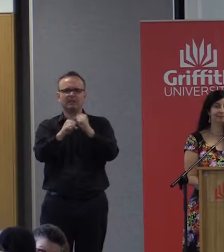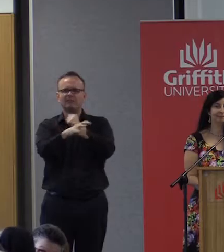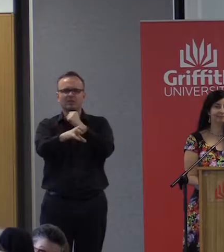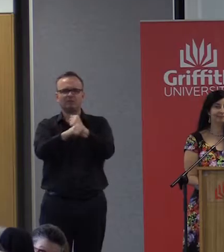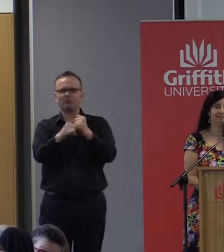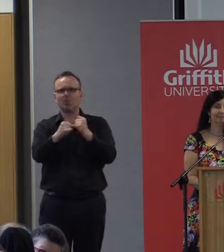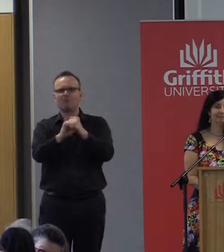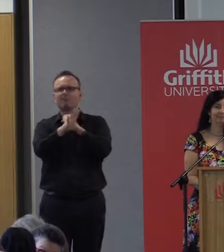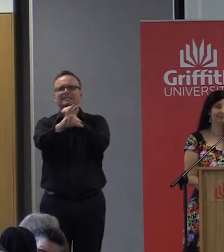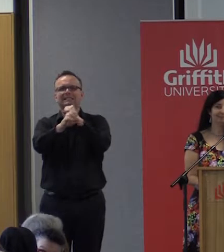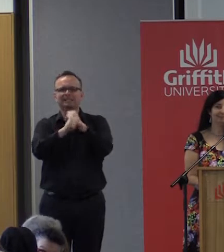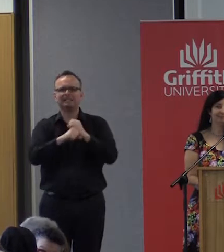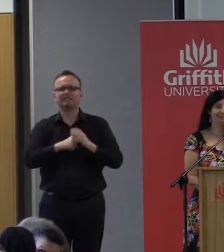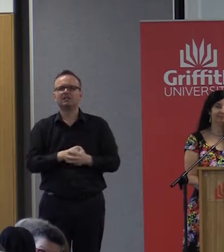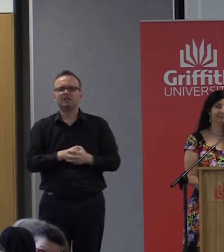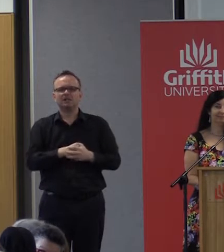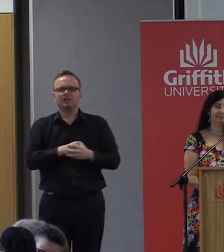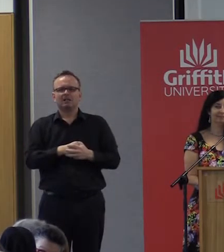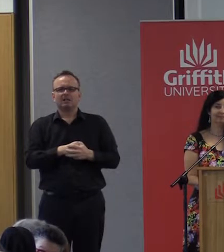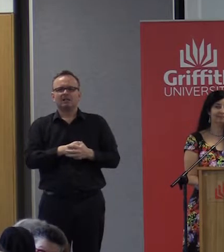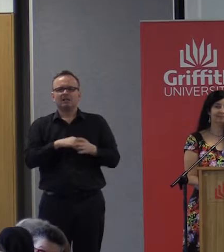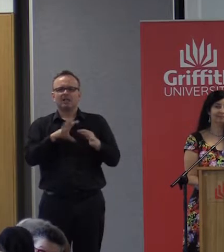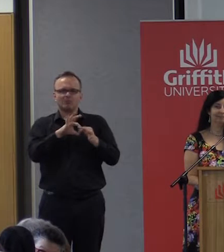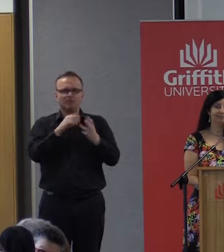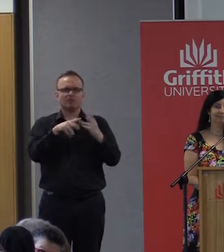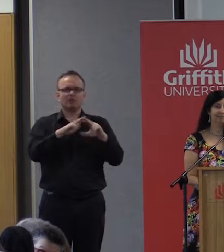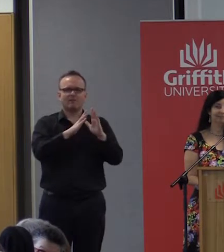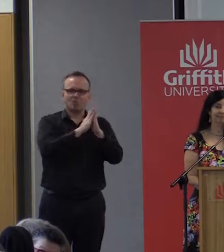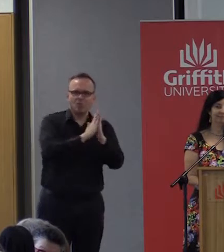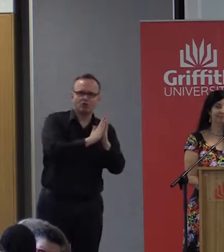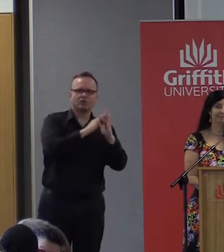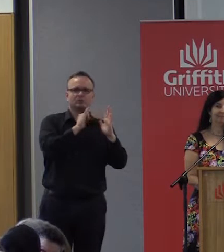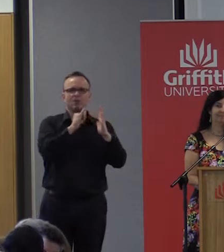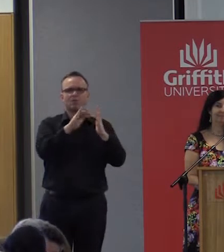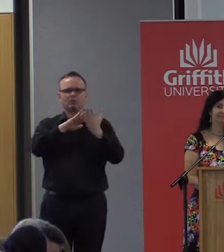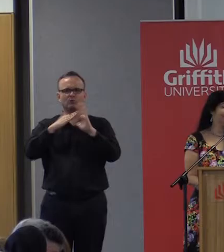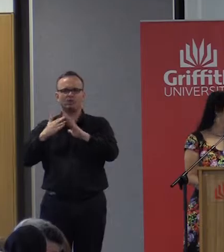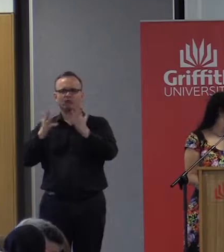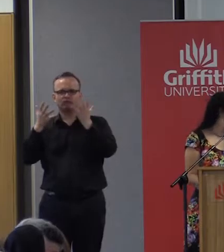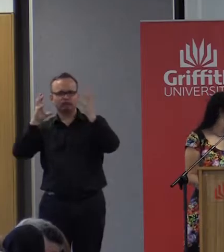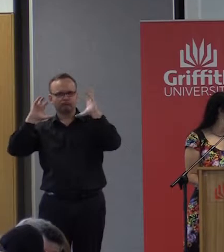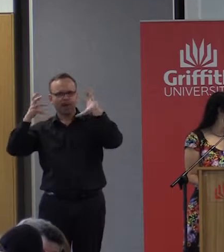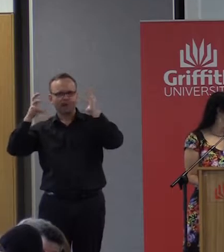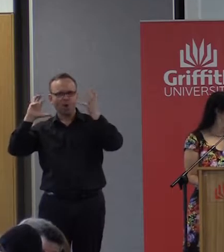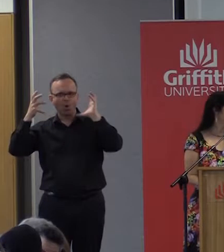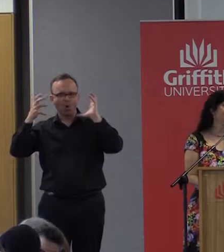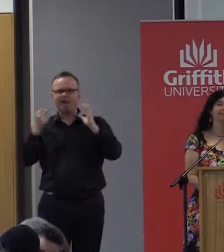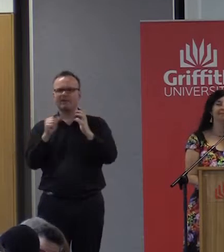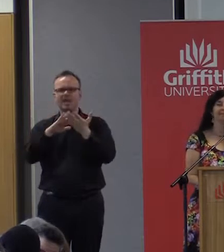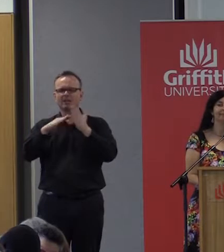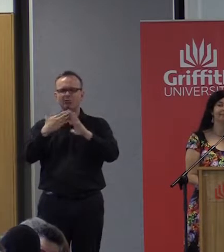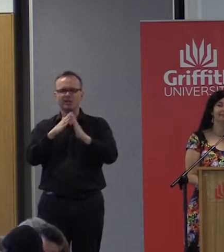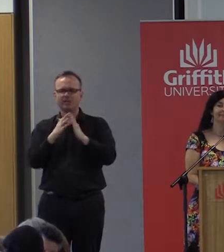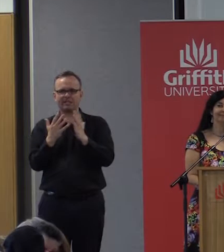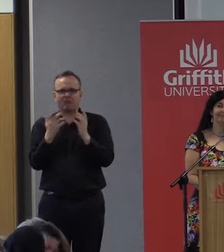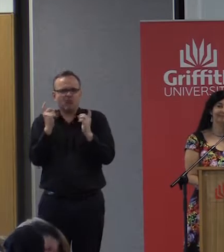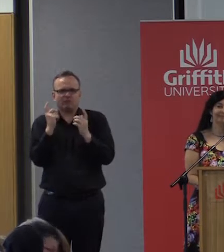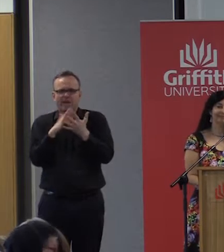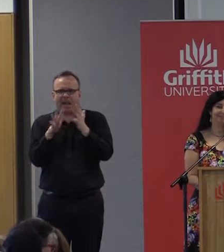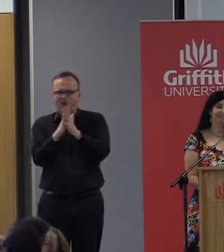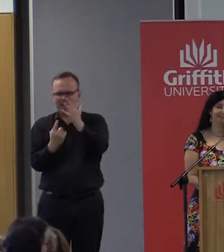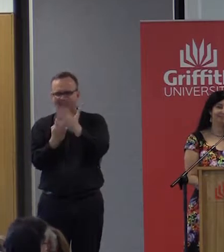as you call, like, you know, in places of worship or community radio and having a community presence. Like, I'm just wondering how it's done in